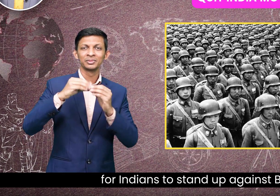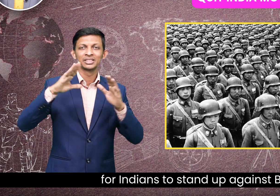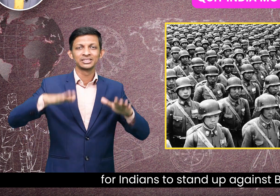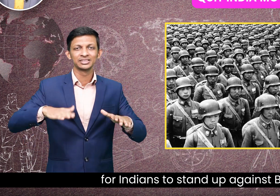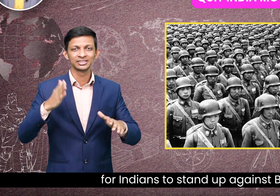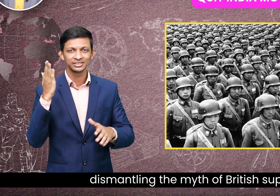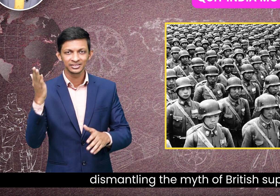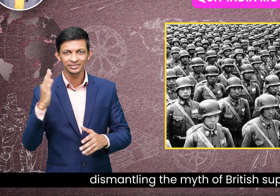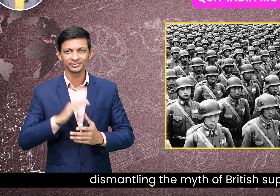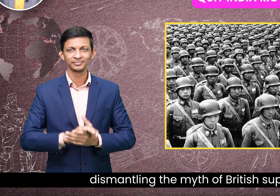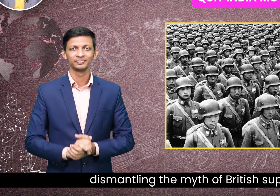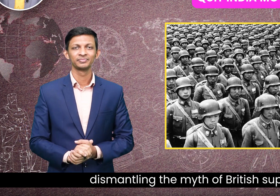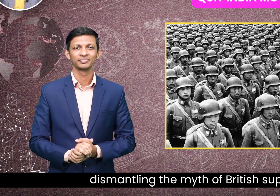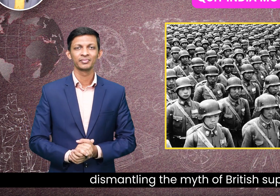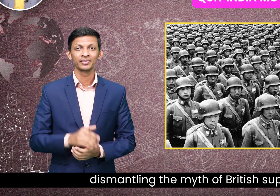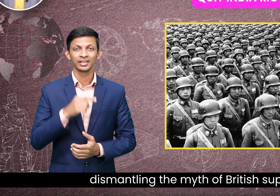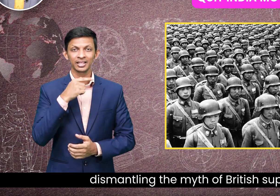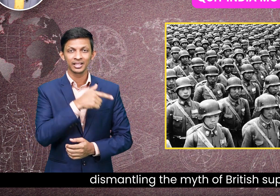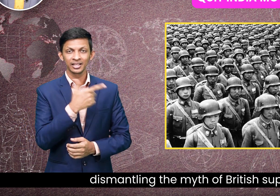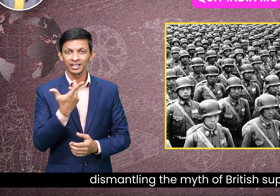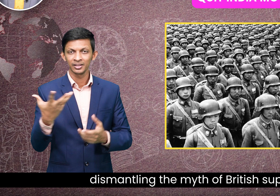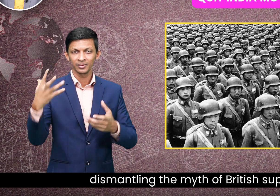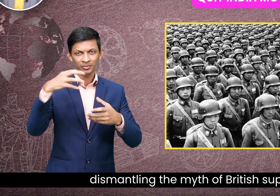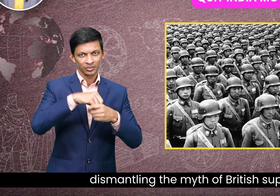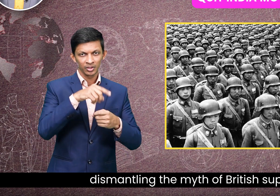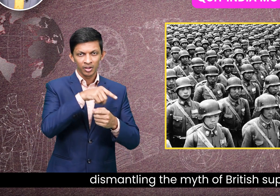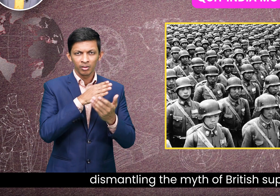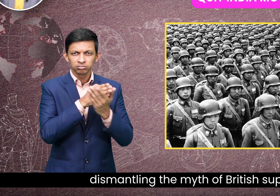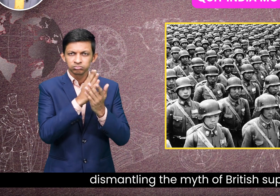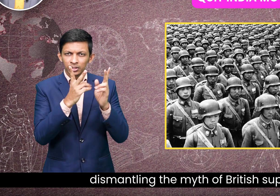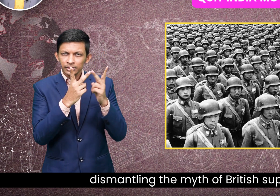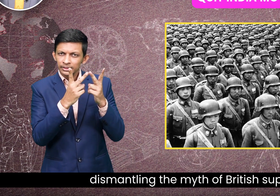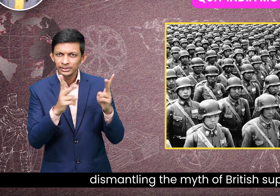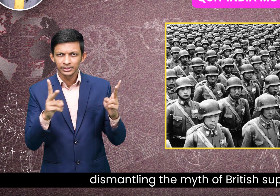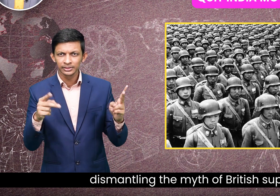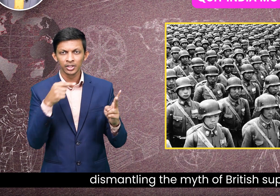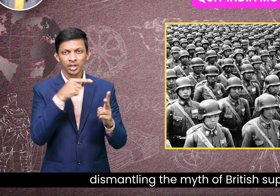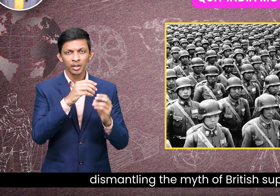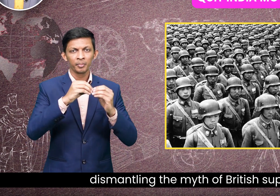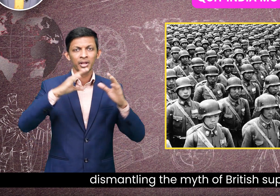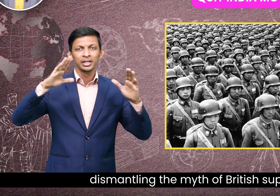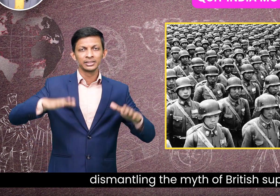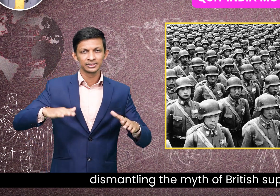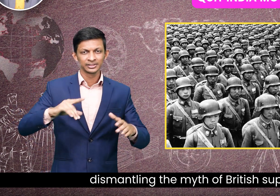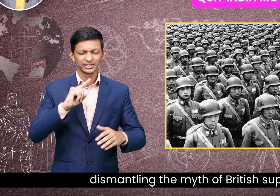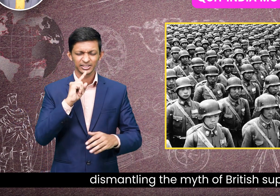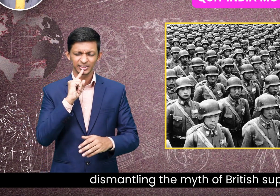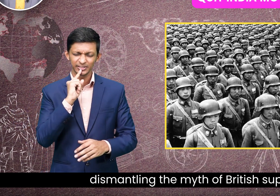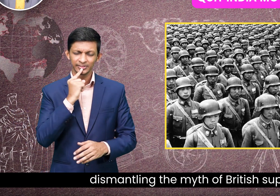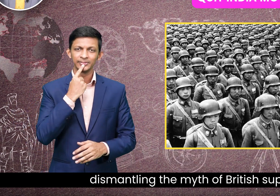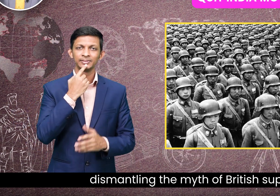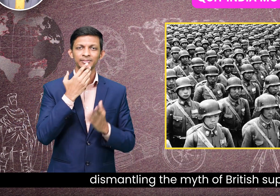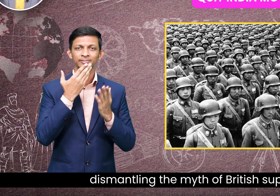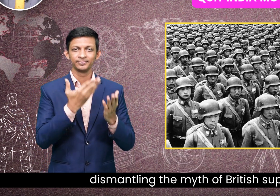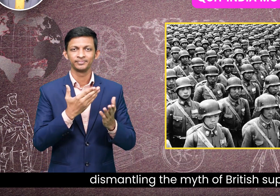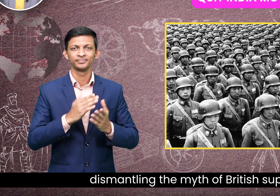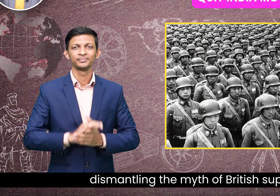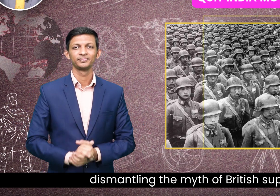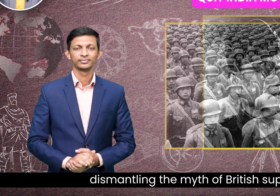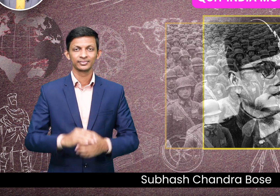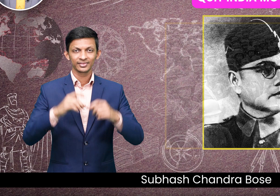Britain, dismantling the myth of British superiority.